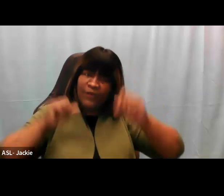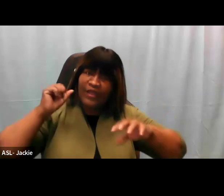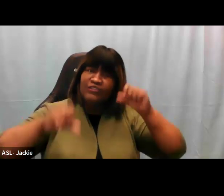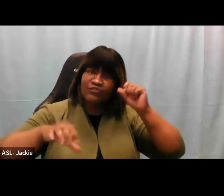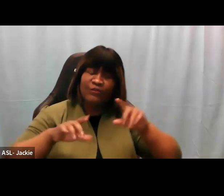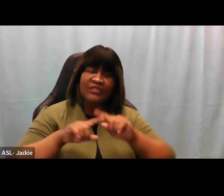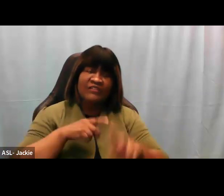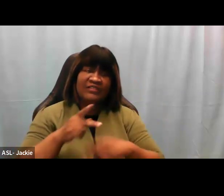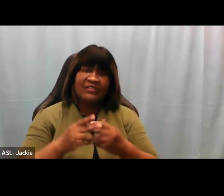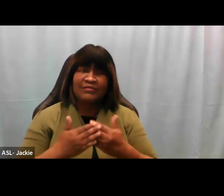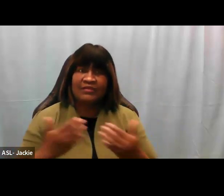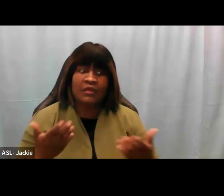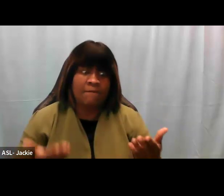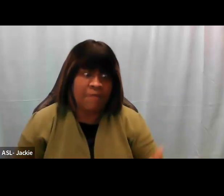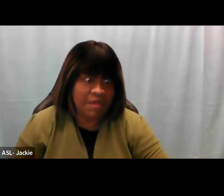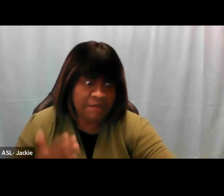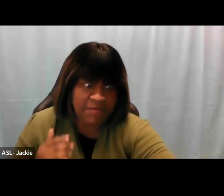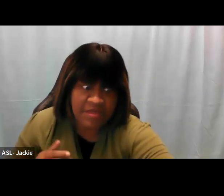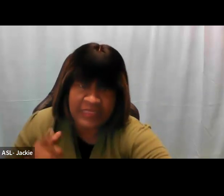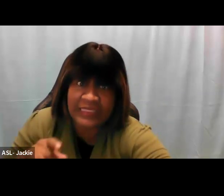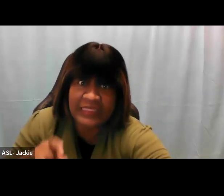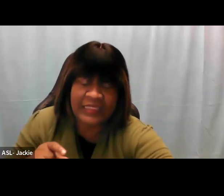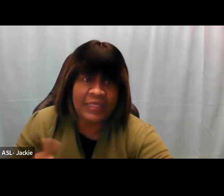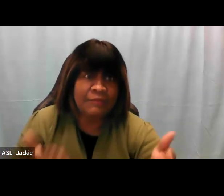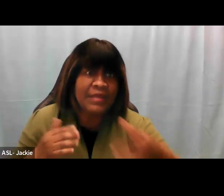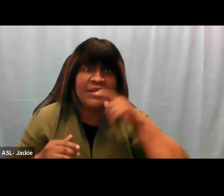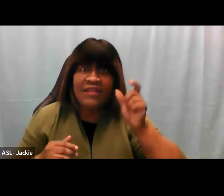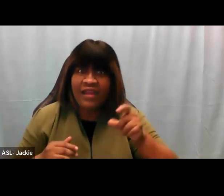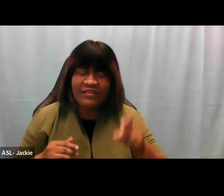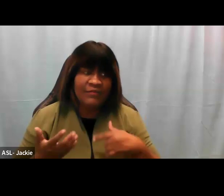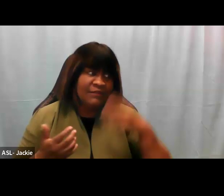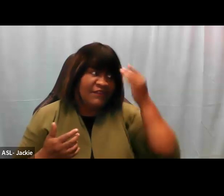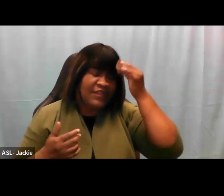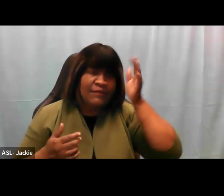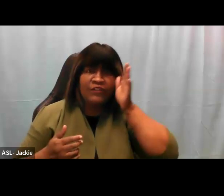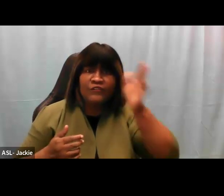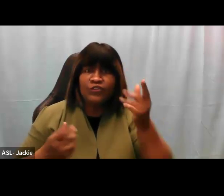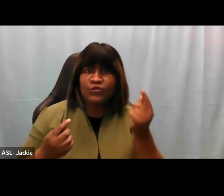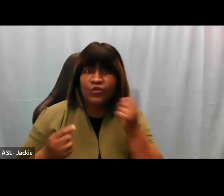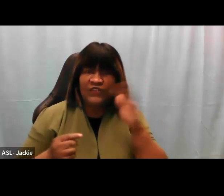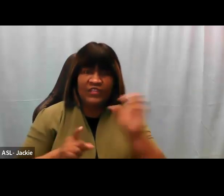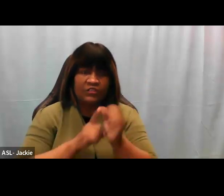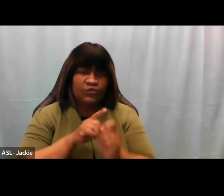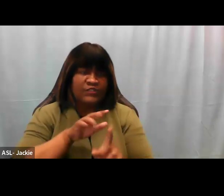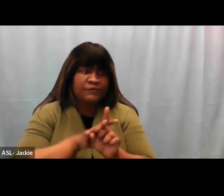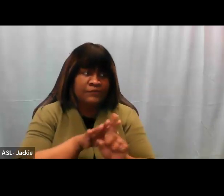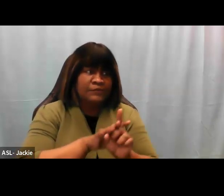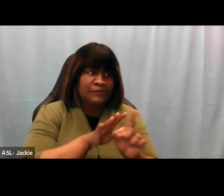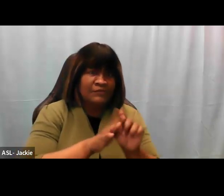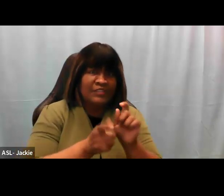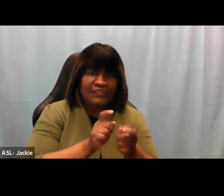that the person may or may not need, but might be thinking about in the future as their situation